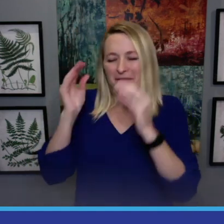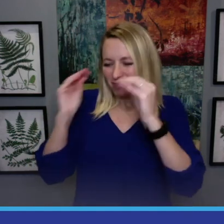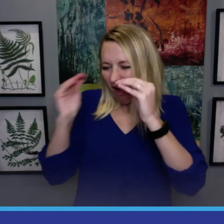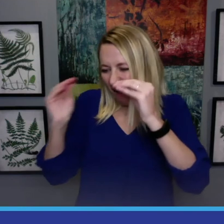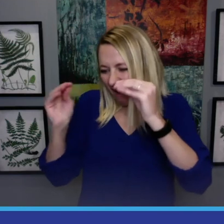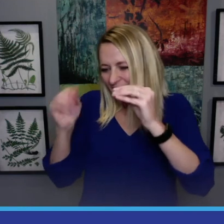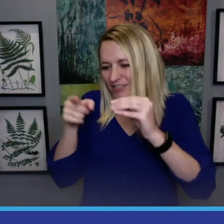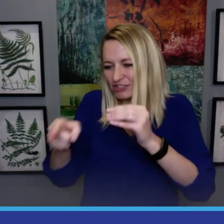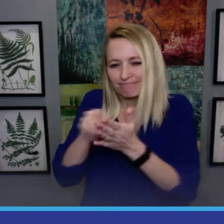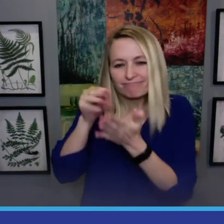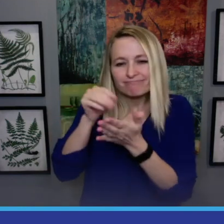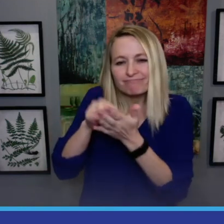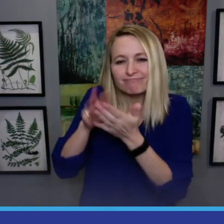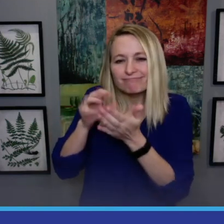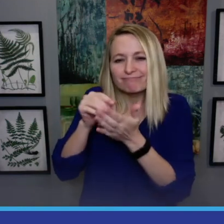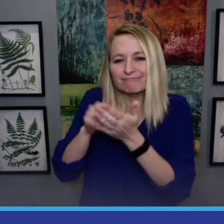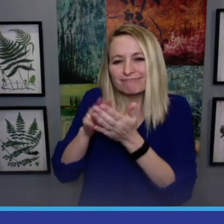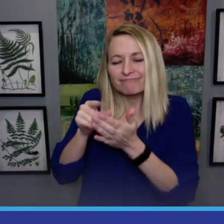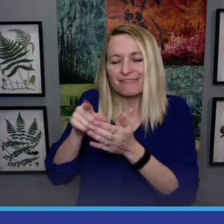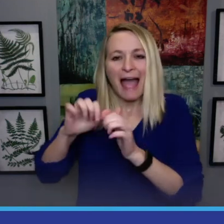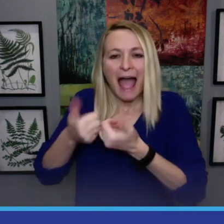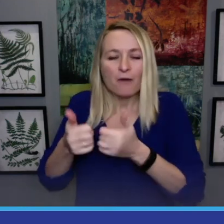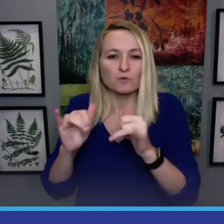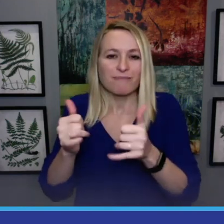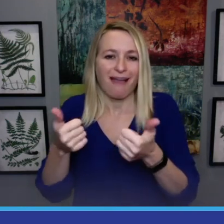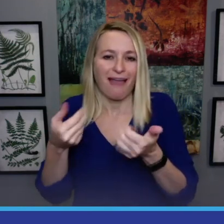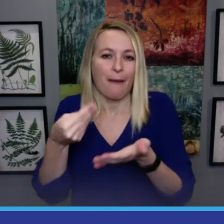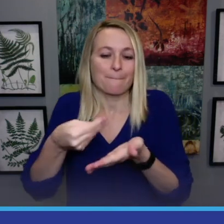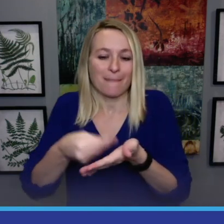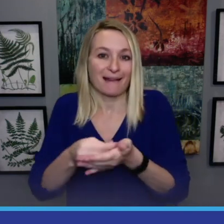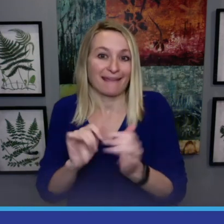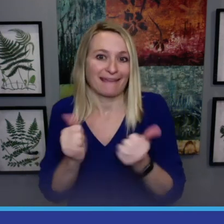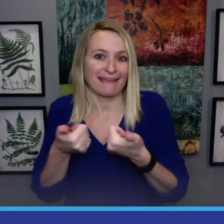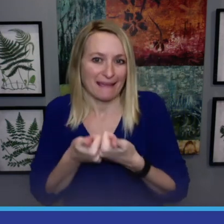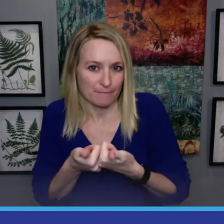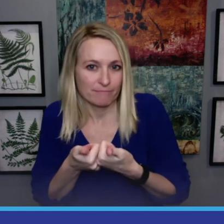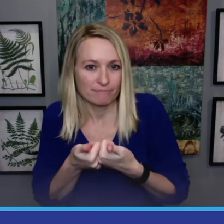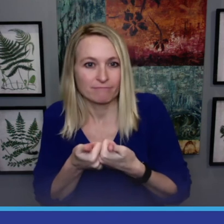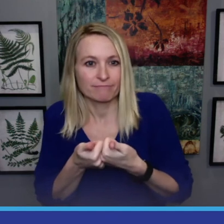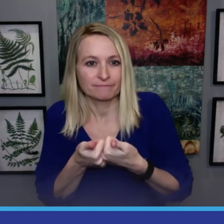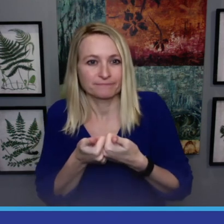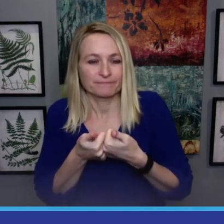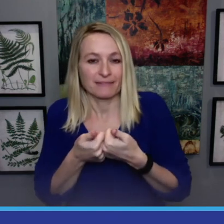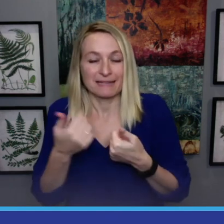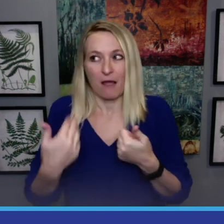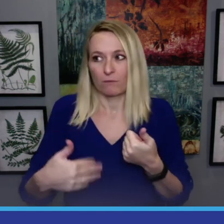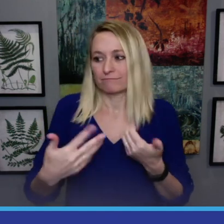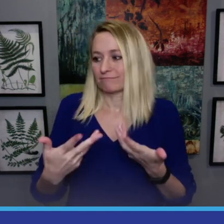Wow, they've taught her a lot about how to play that money game.